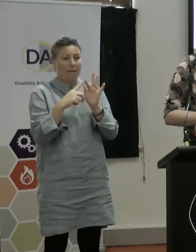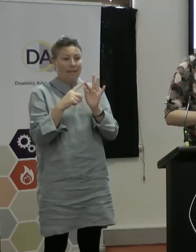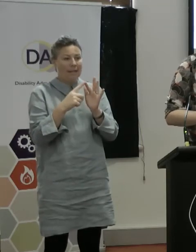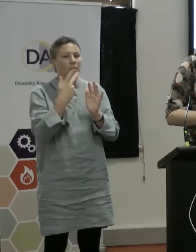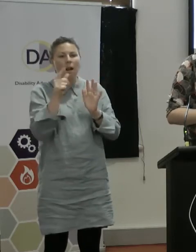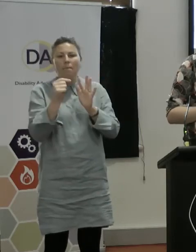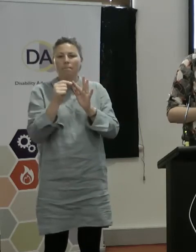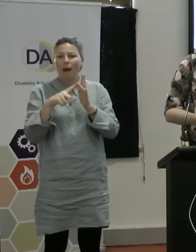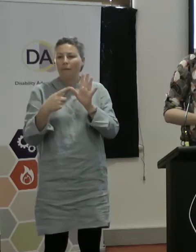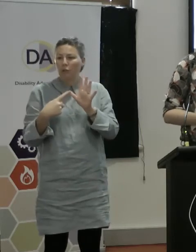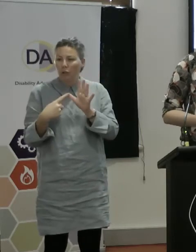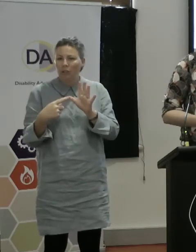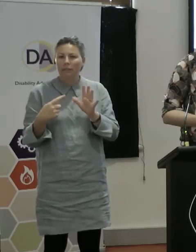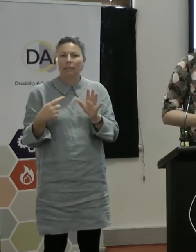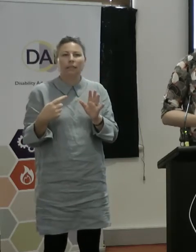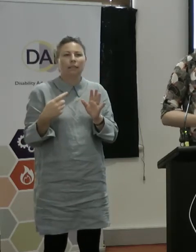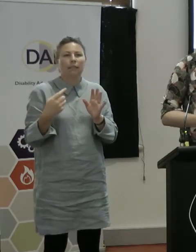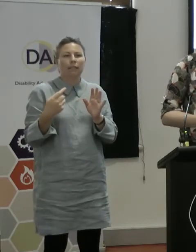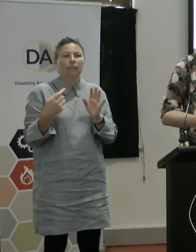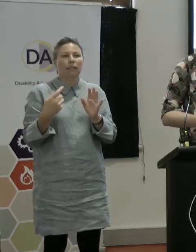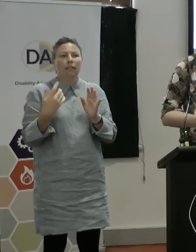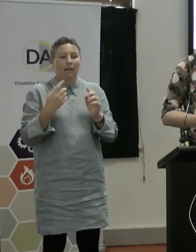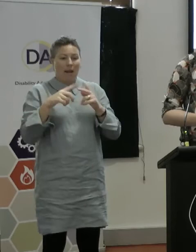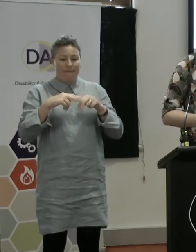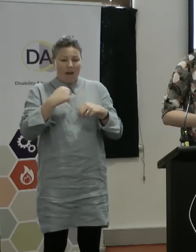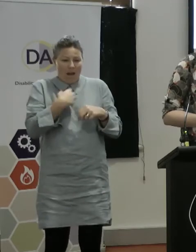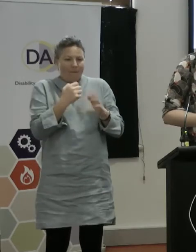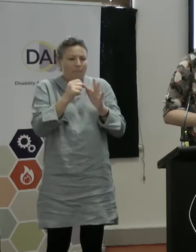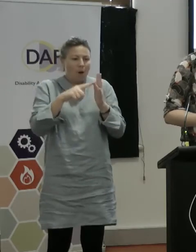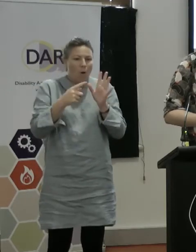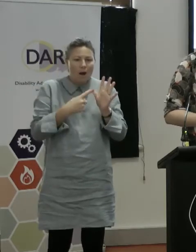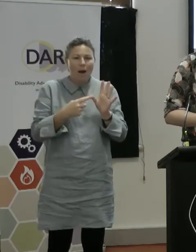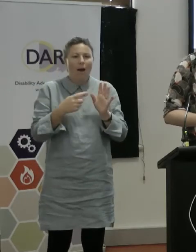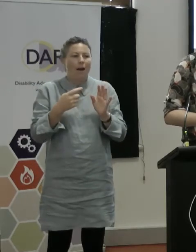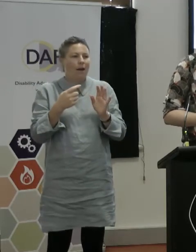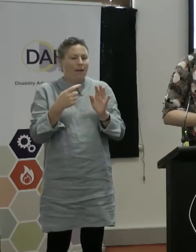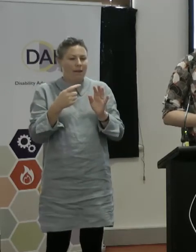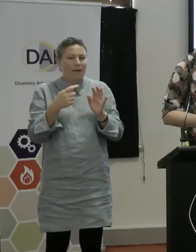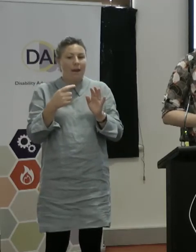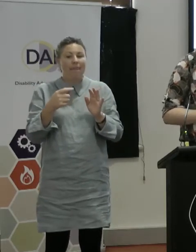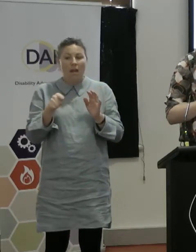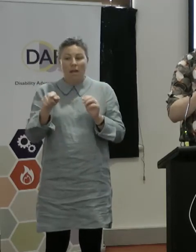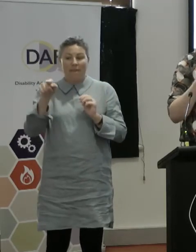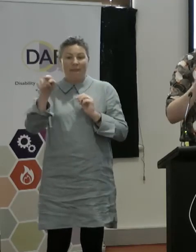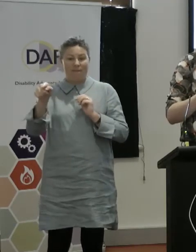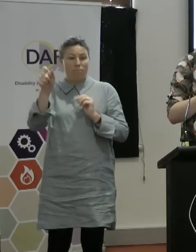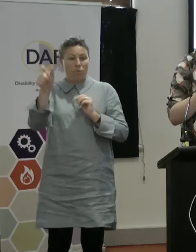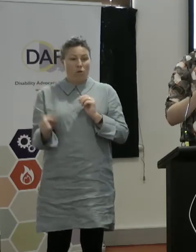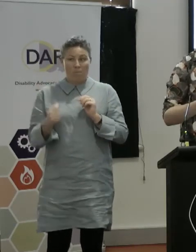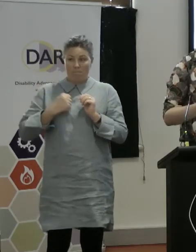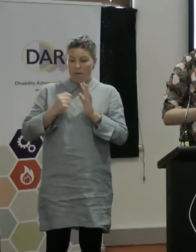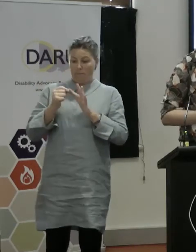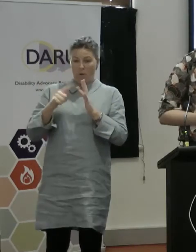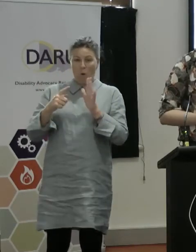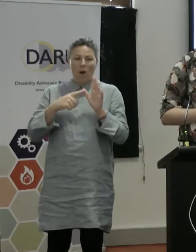of attorney or some other substituted decision maker arrangement in place, then that person will need to be, or that if it's like